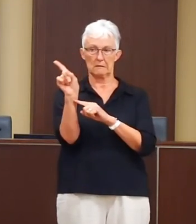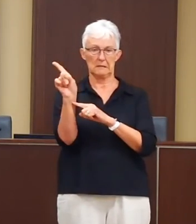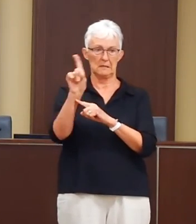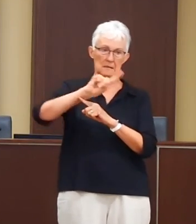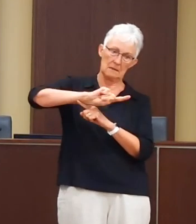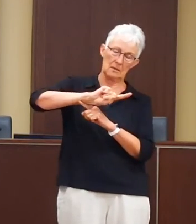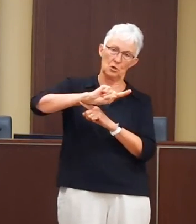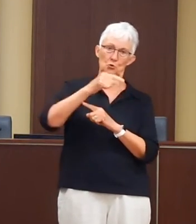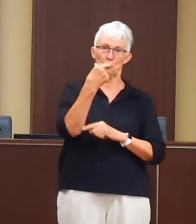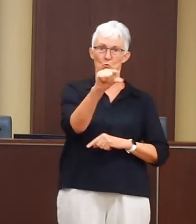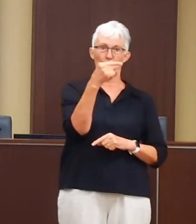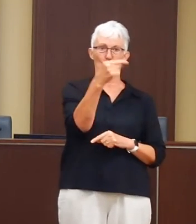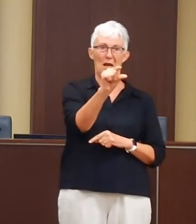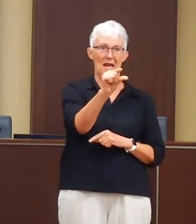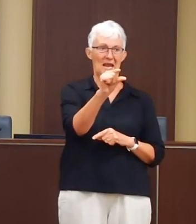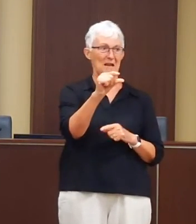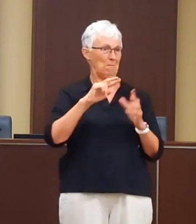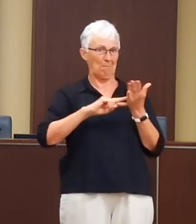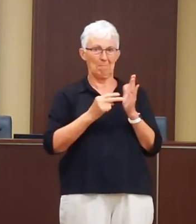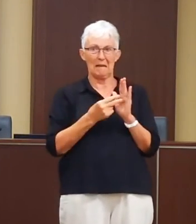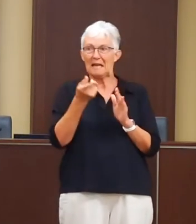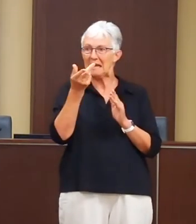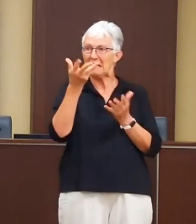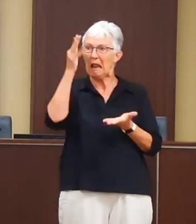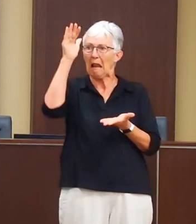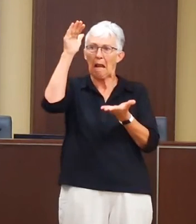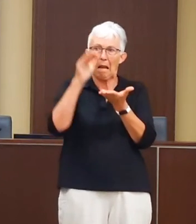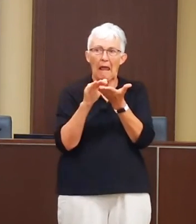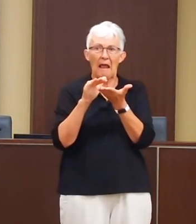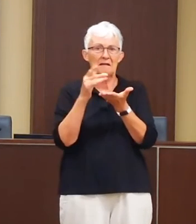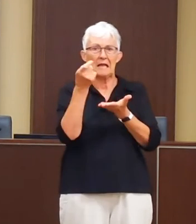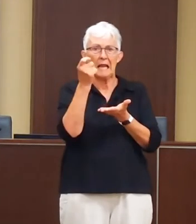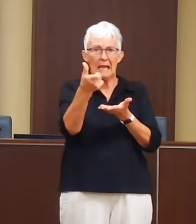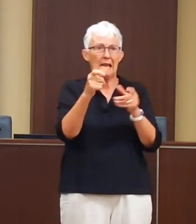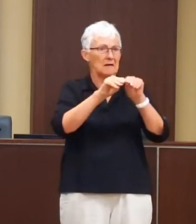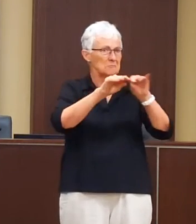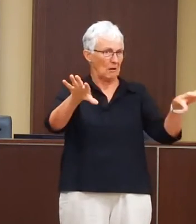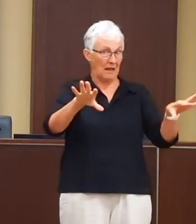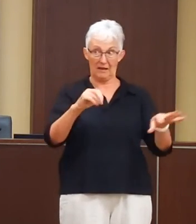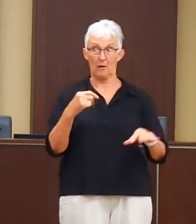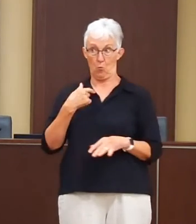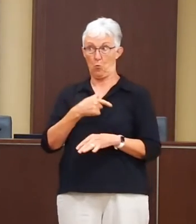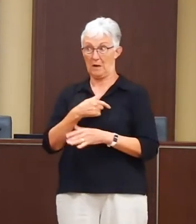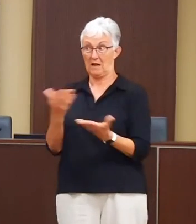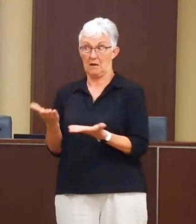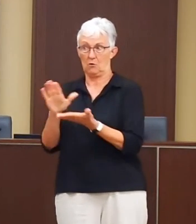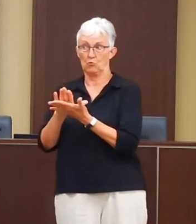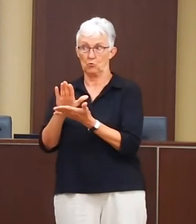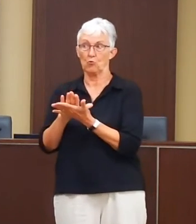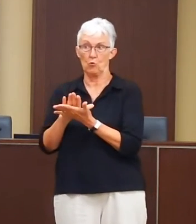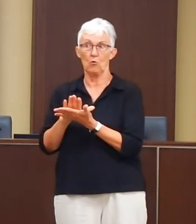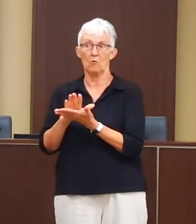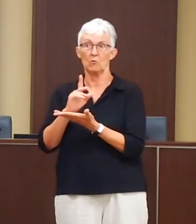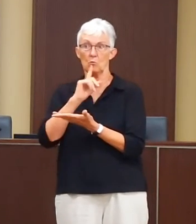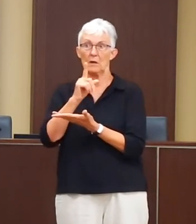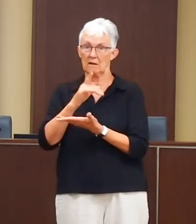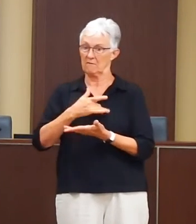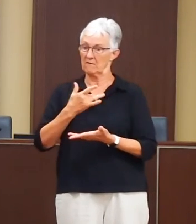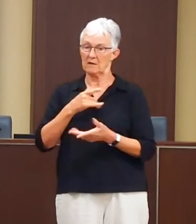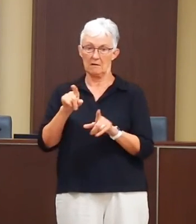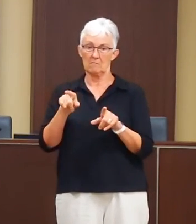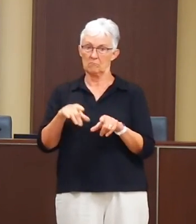our staff for doing probably our part, maybe more than our part, in making that a reality. And we were very,